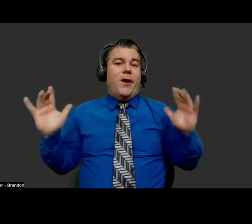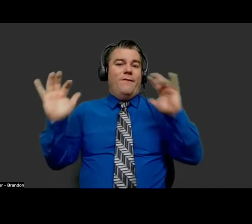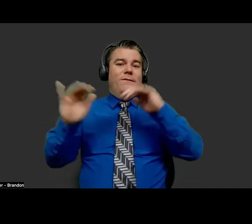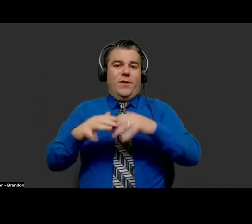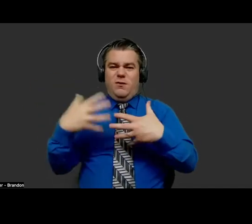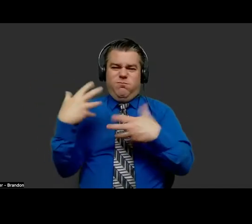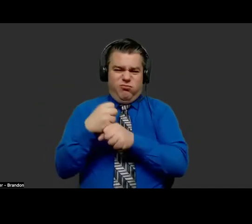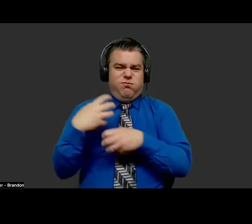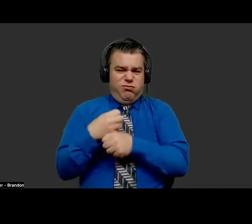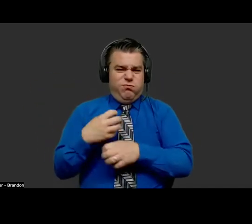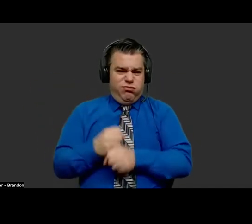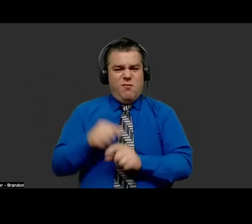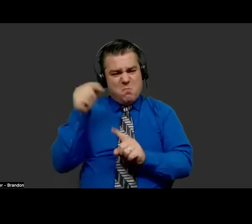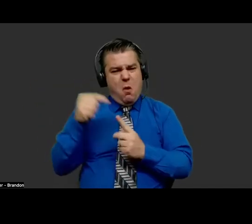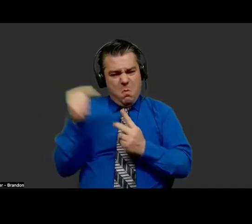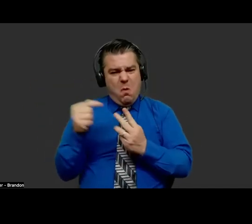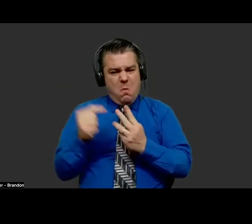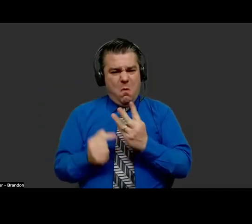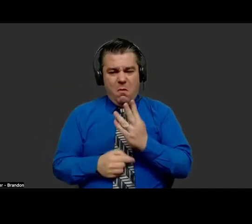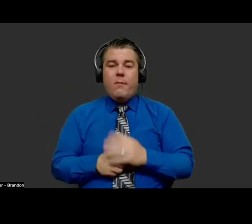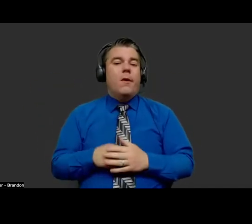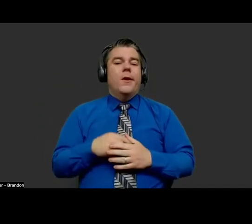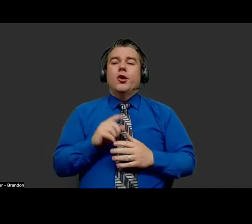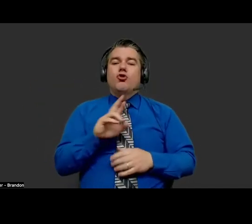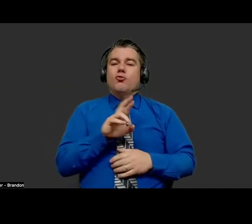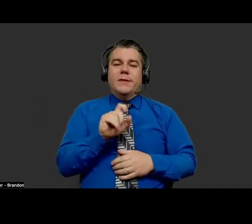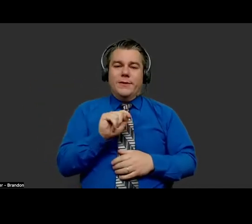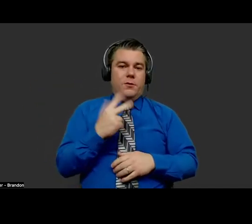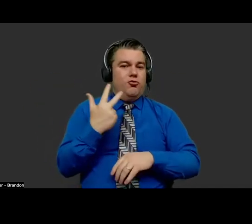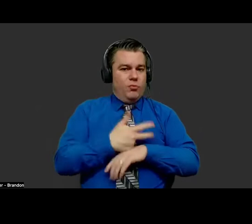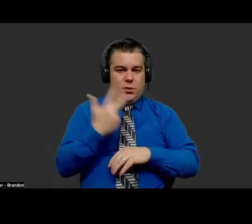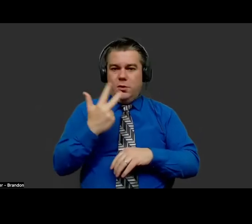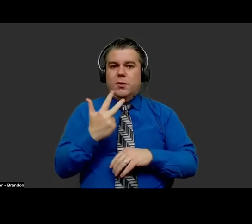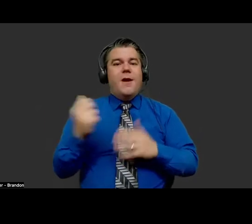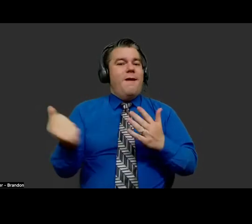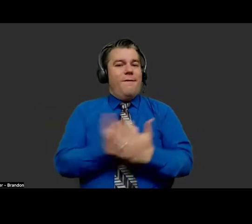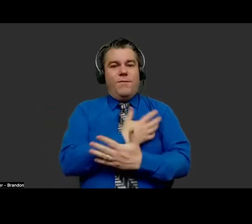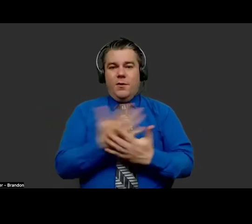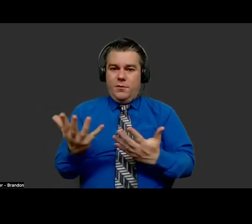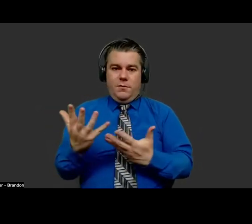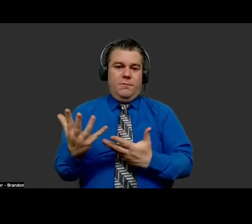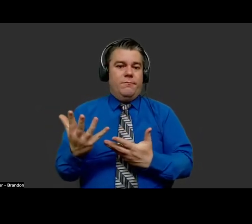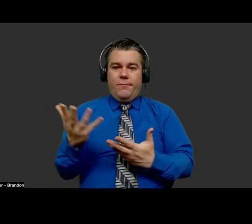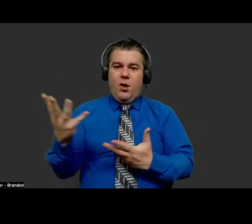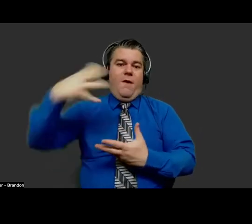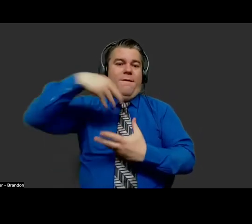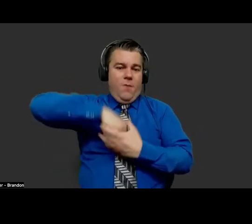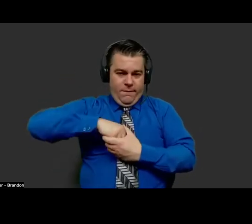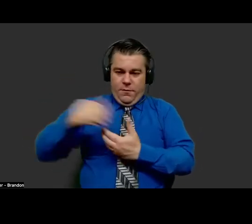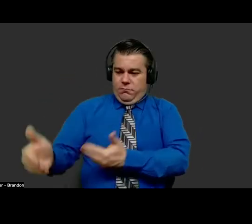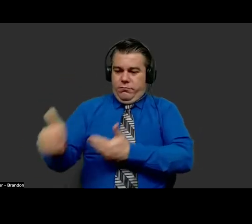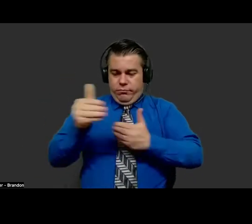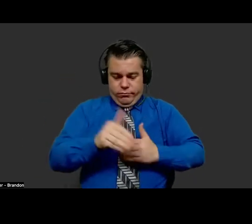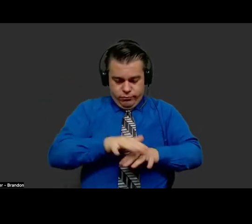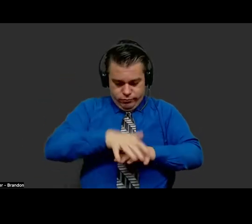we just talked about the reset. It's 3 days. Everything comes in there. Everything that you need for